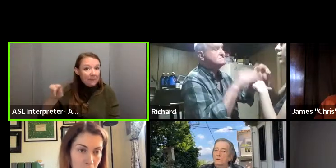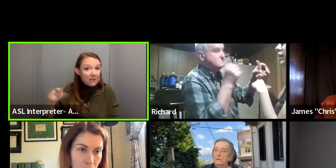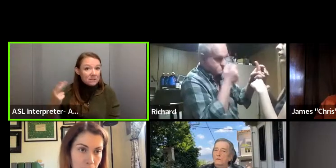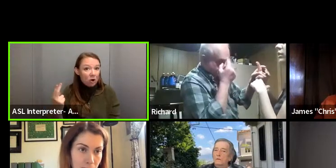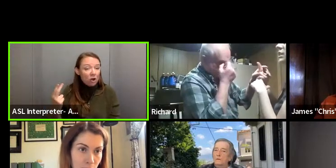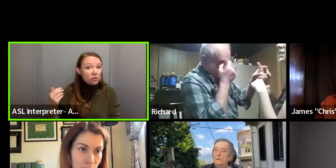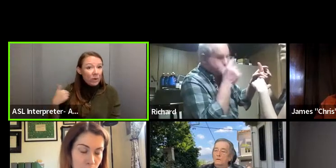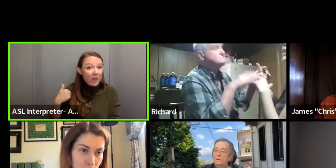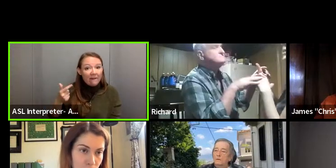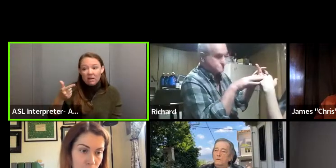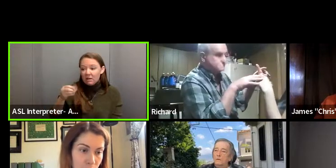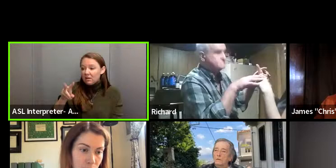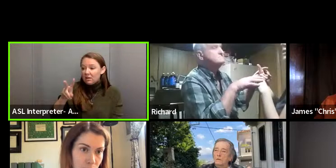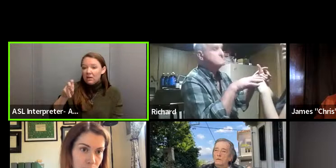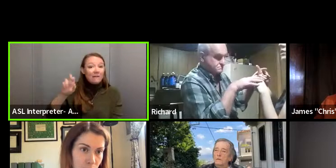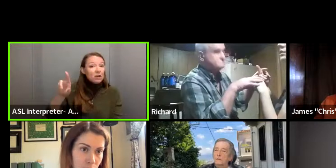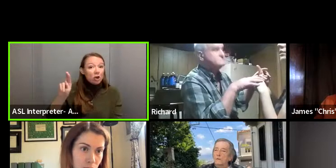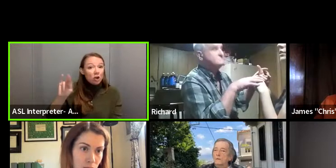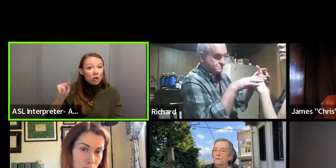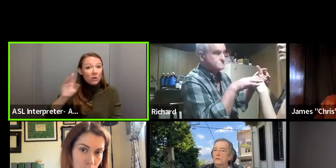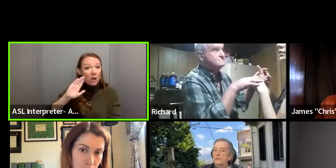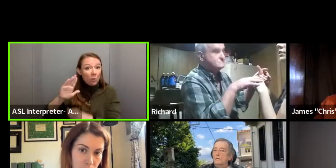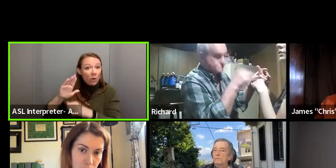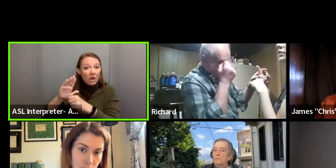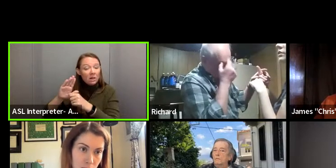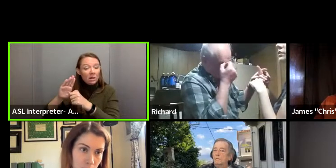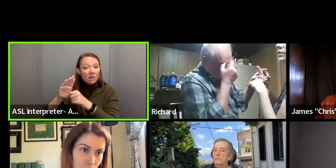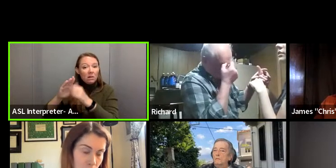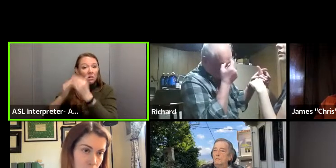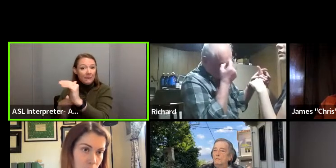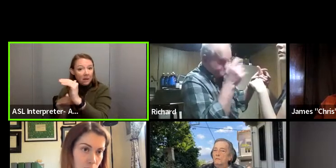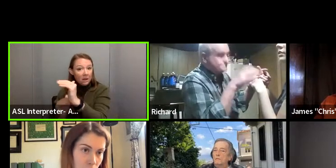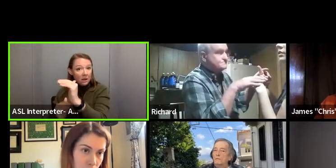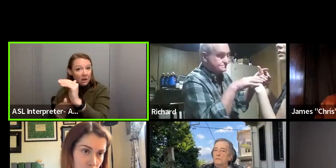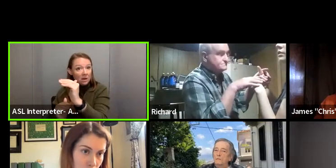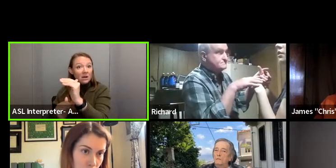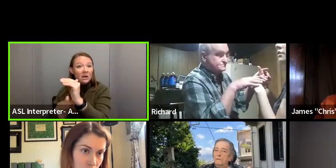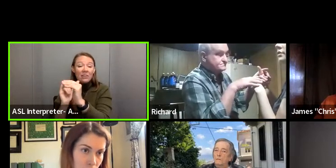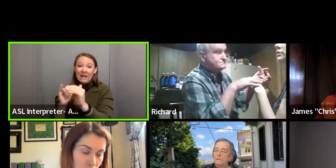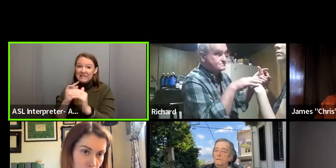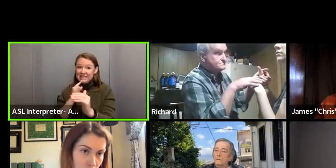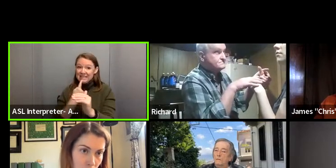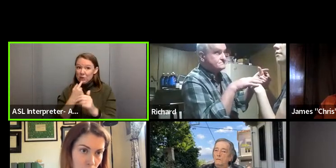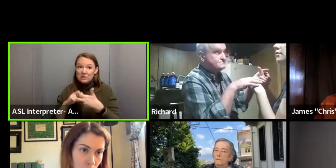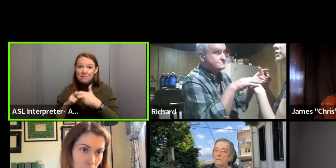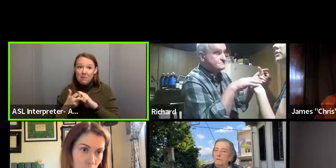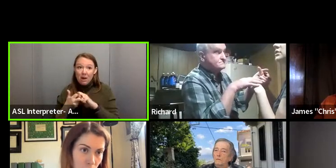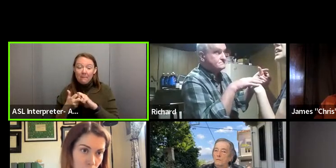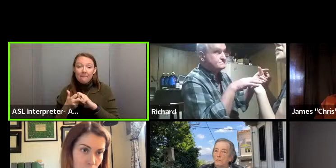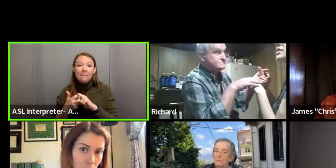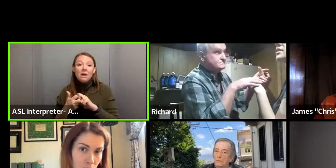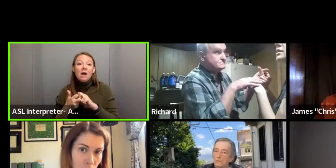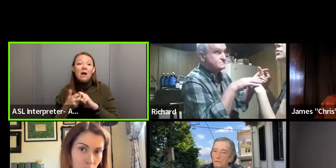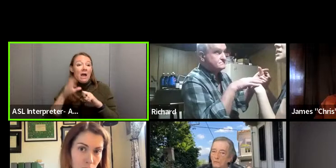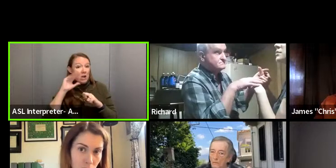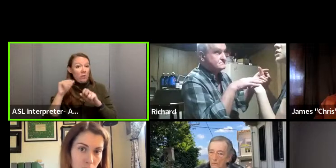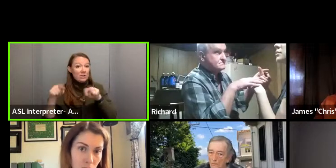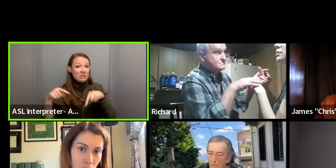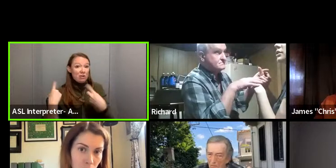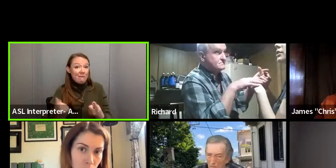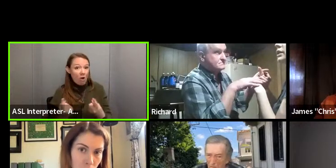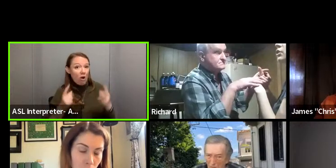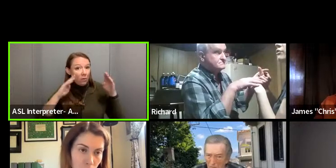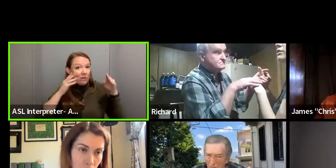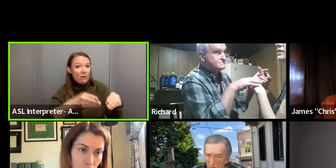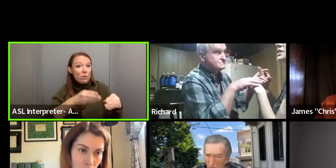going to address enforcement of that, because that's a major issue. We've been consumed a lot by parking and all that stuff, but